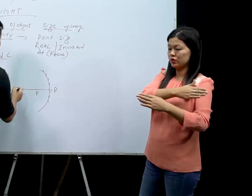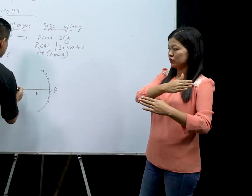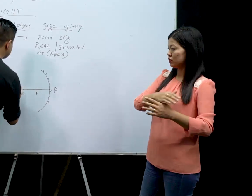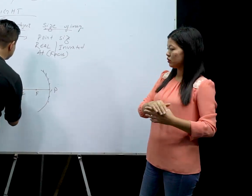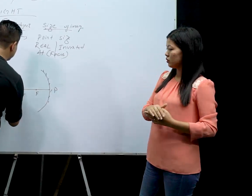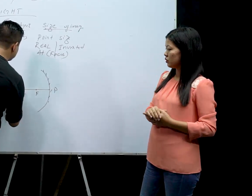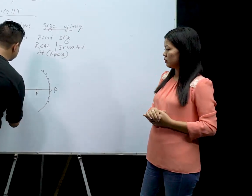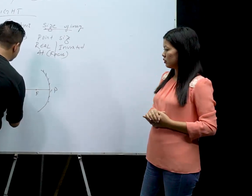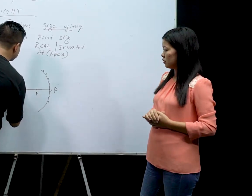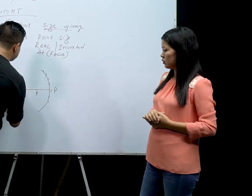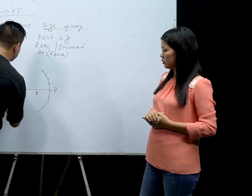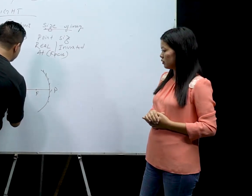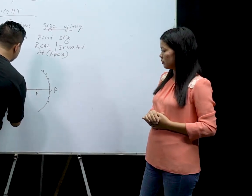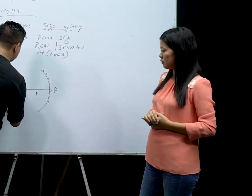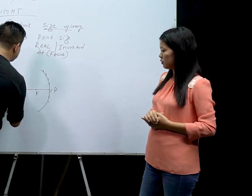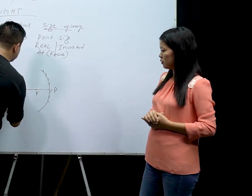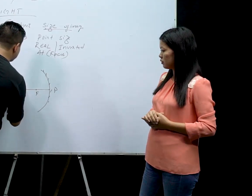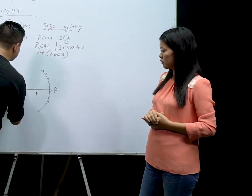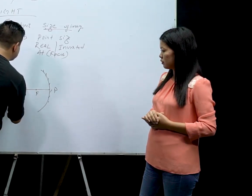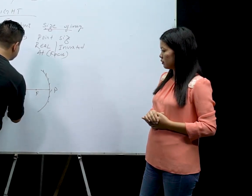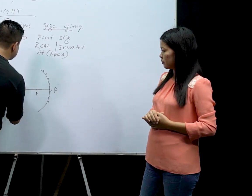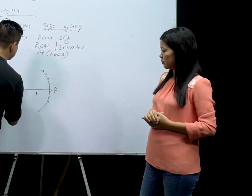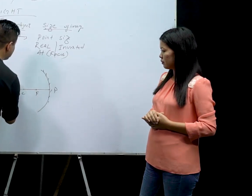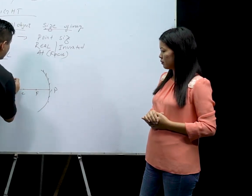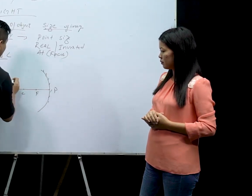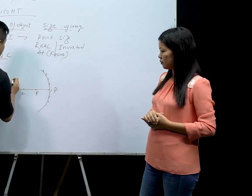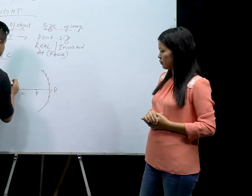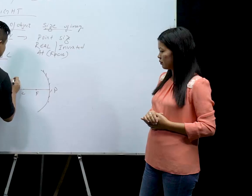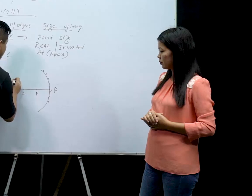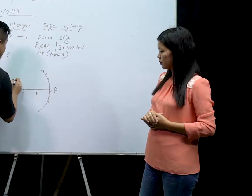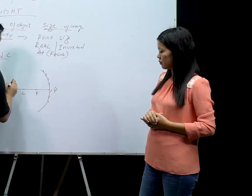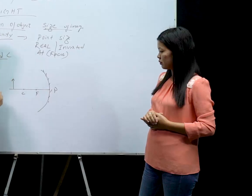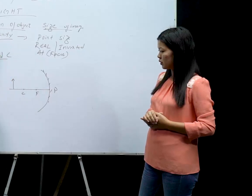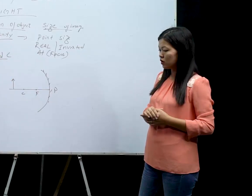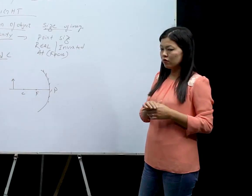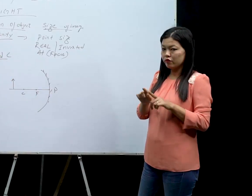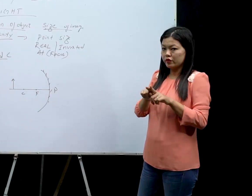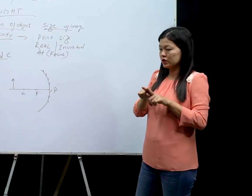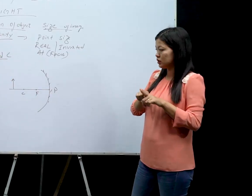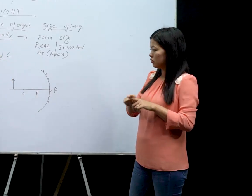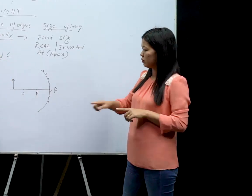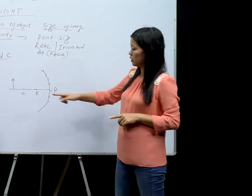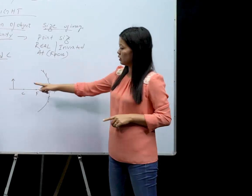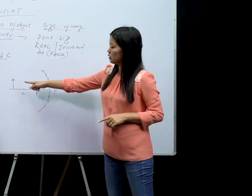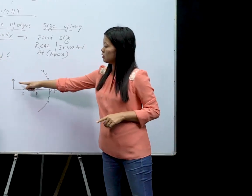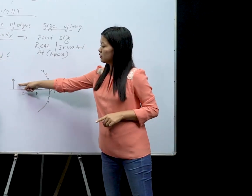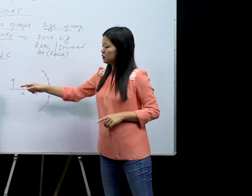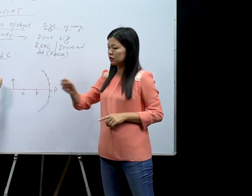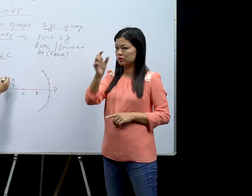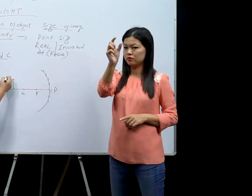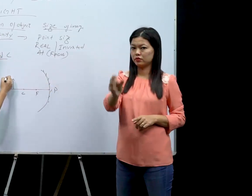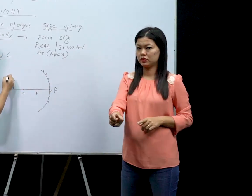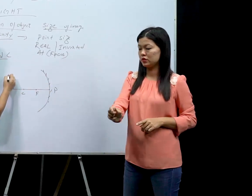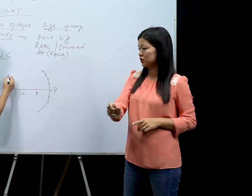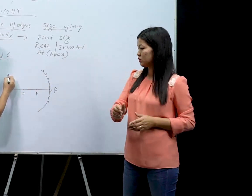come a little closer, but it is beyond C. So let's say that this is the object. Okay, this is the person.